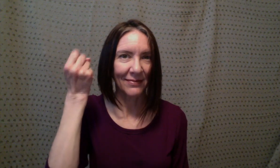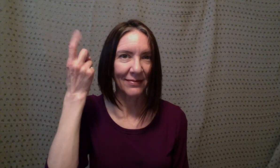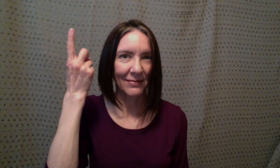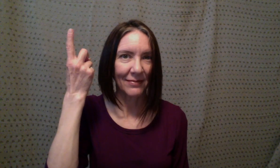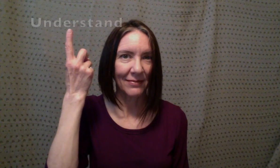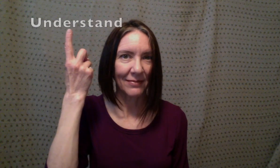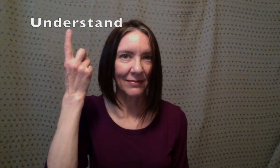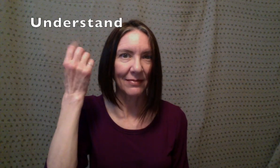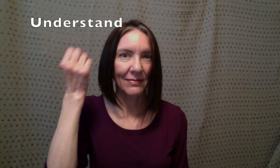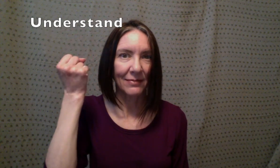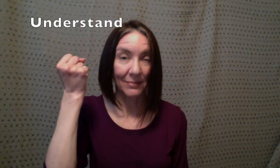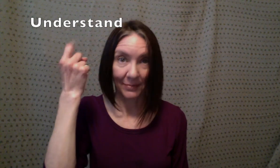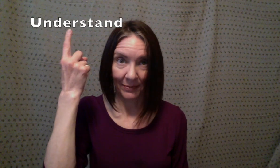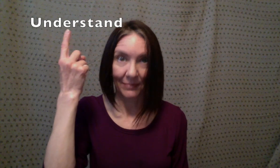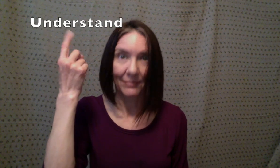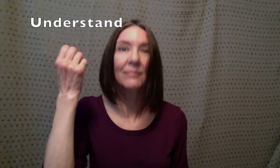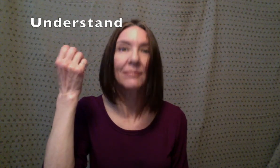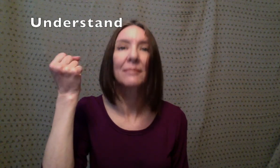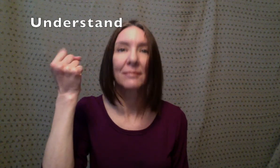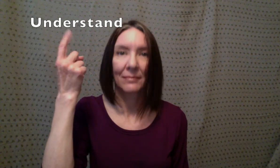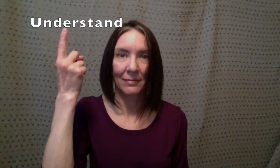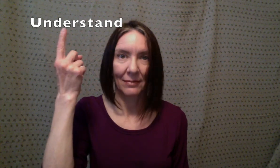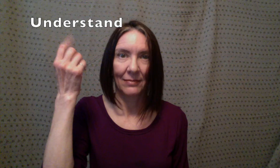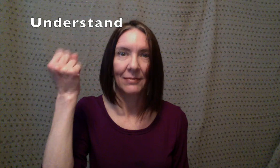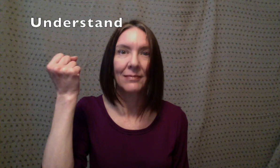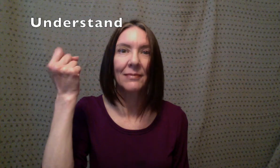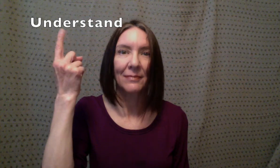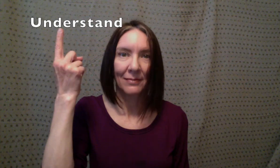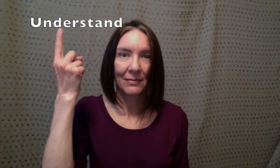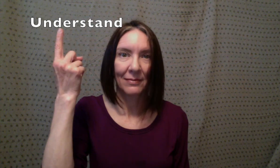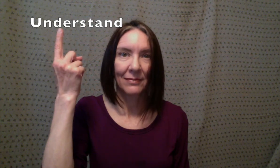head, next to the ear, and the S to 1 shape is repeated.